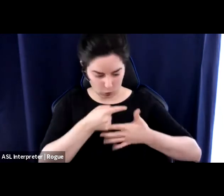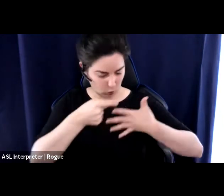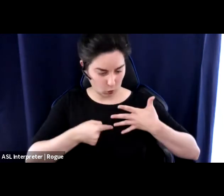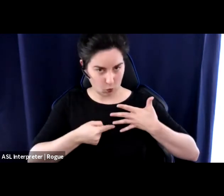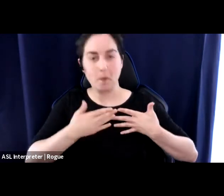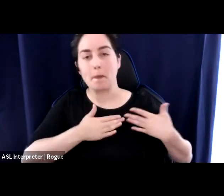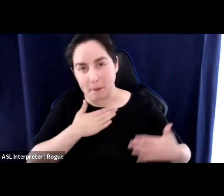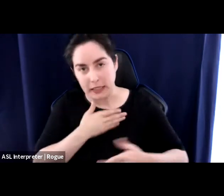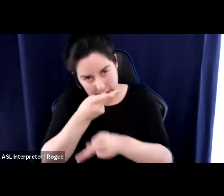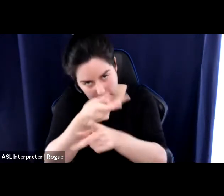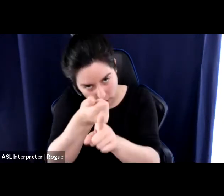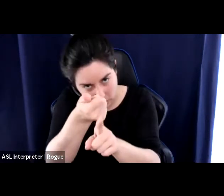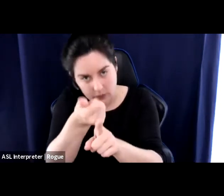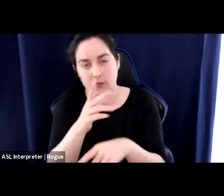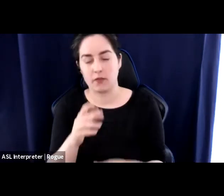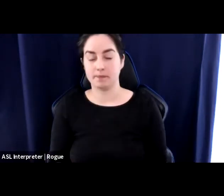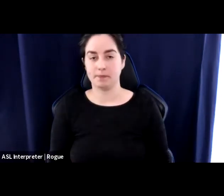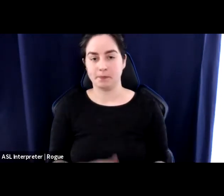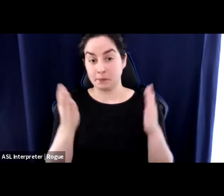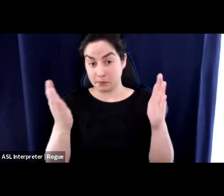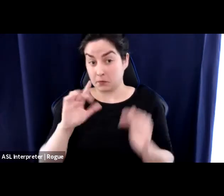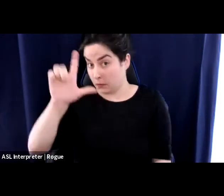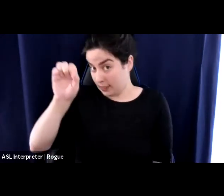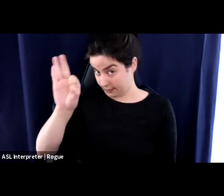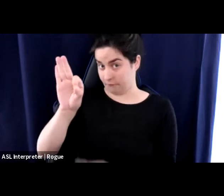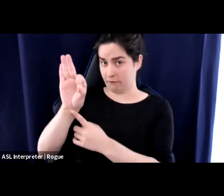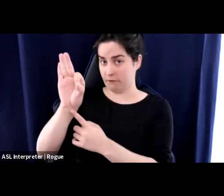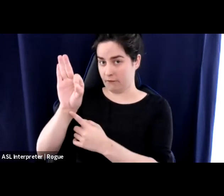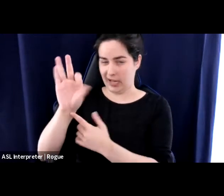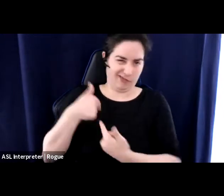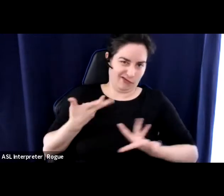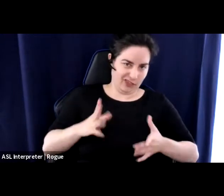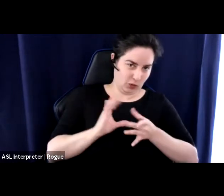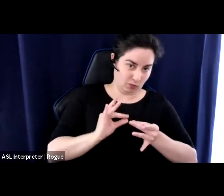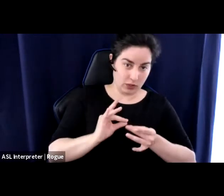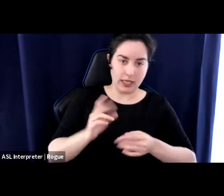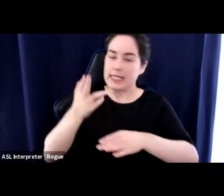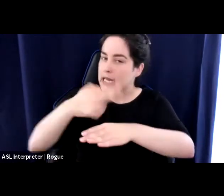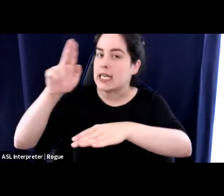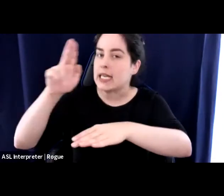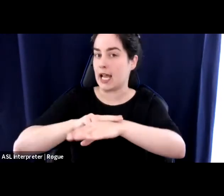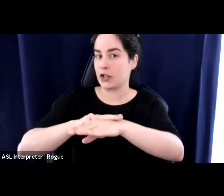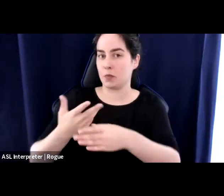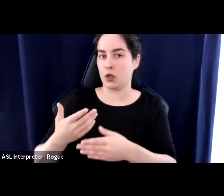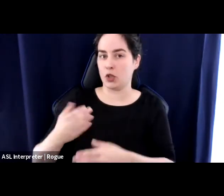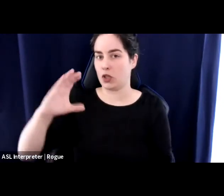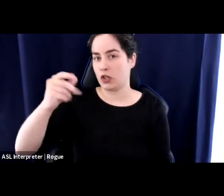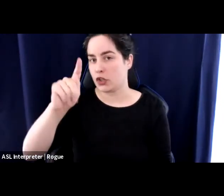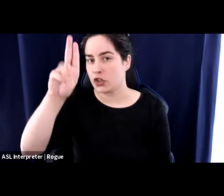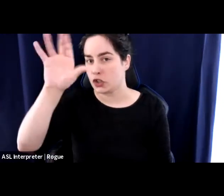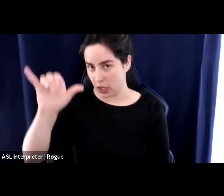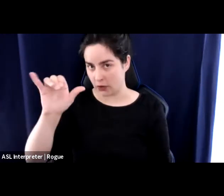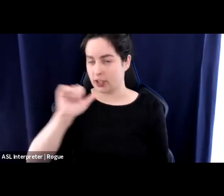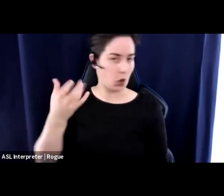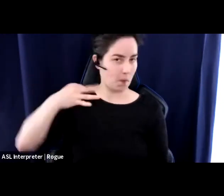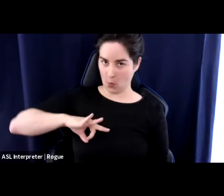about LEAF. As I mentioned earlier, LEAF is a national, charitable, and nonprofit